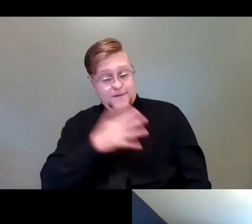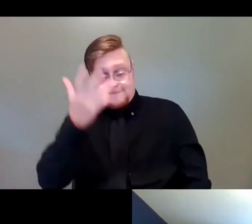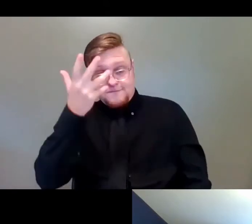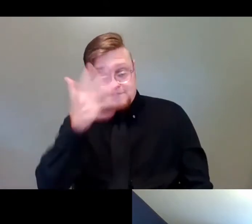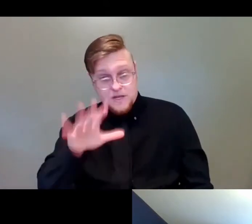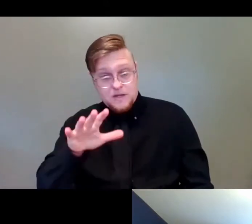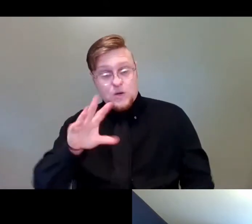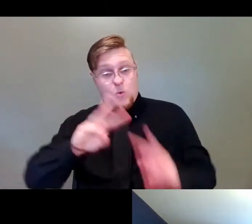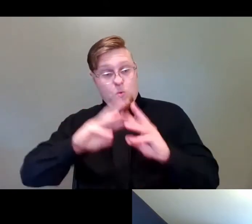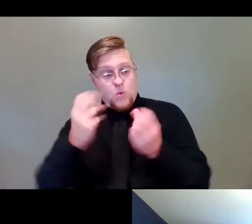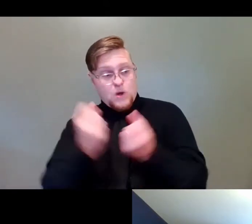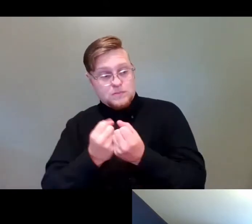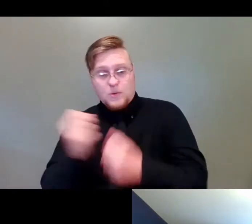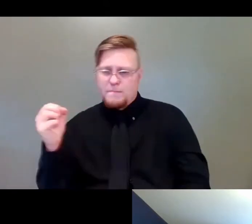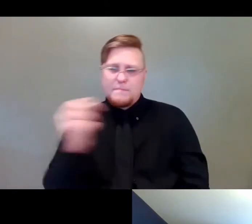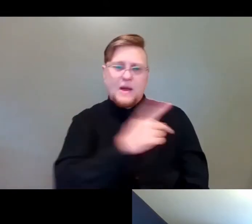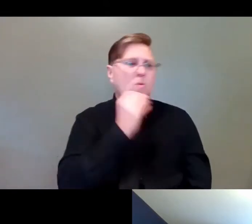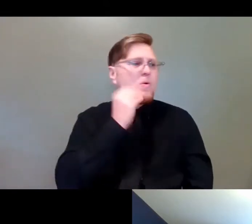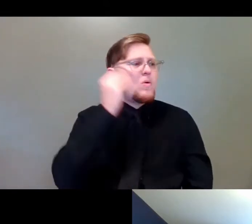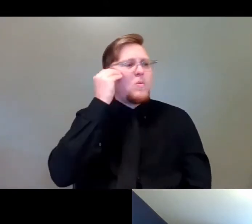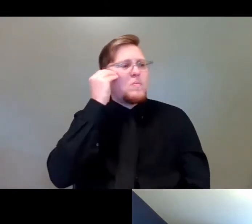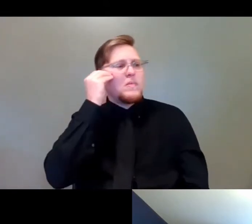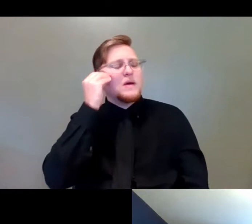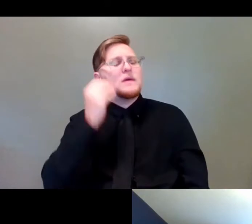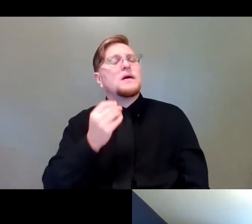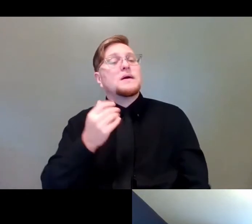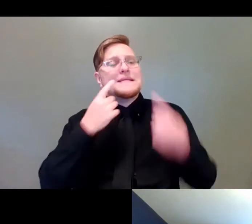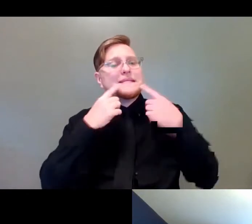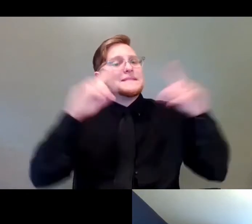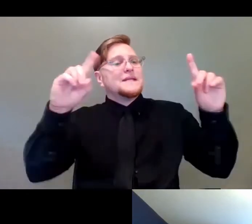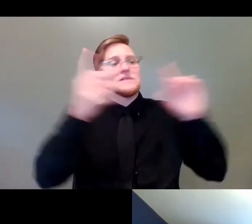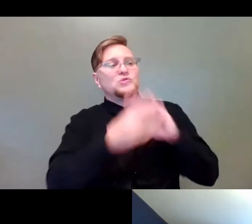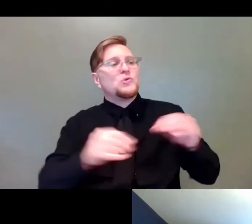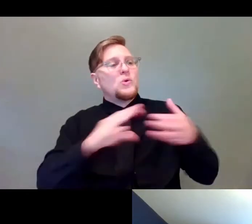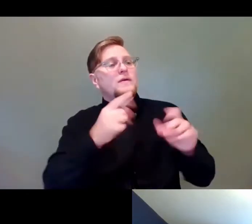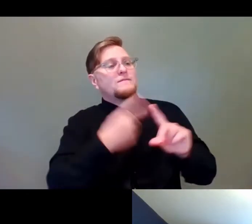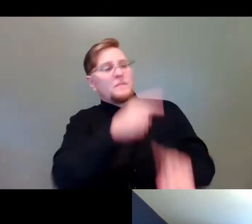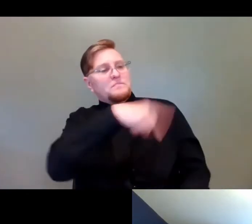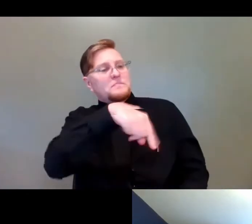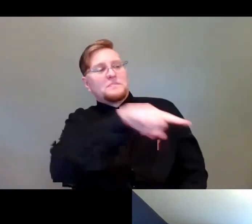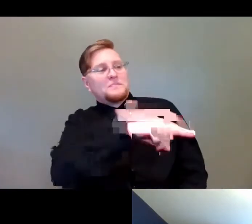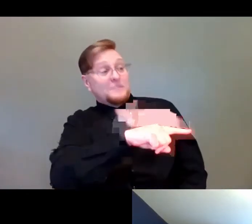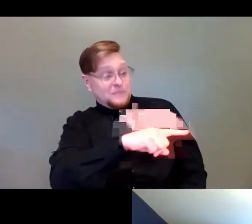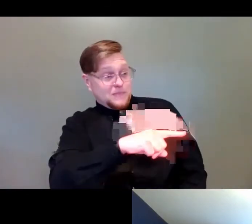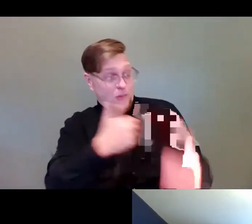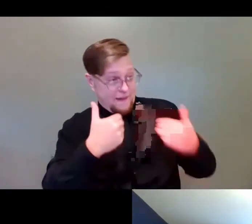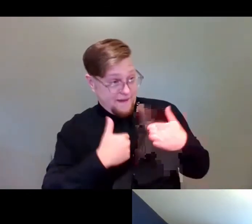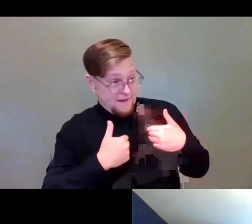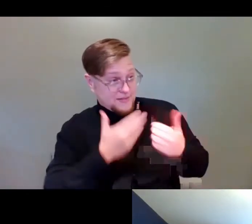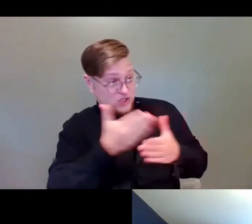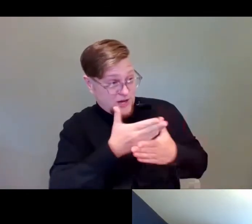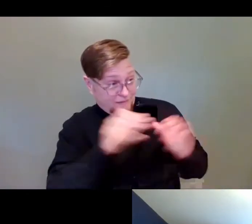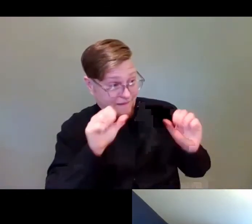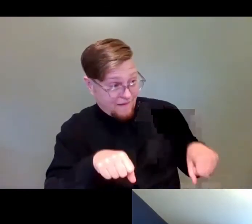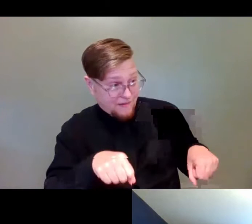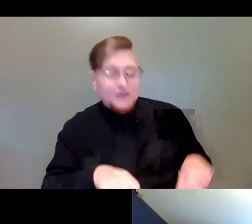workshop, what are some of their success stories back when they go back home? Okay, great. Well, thank you, Stephen, for that question. Well, one of the